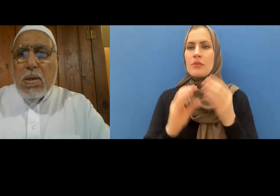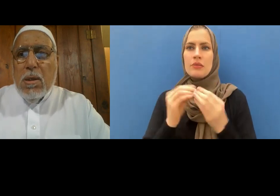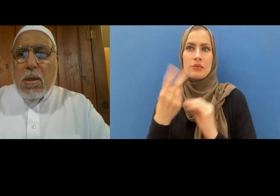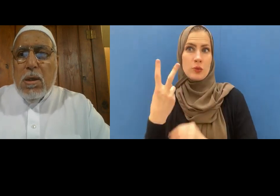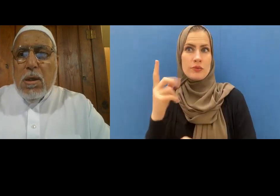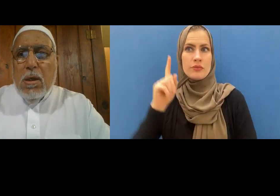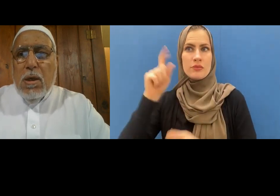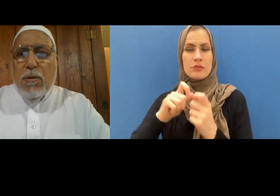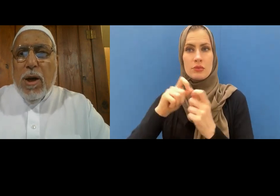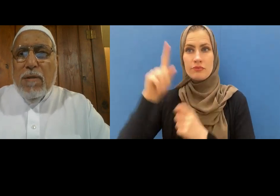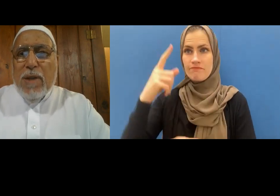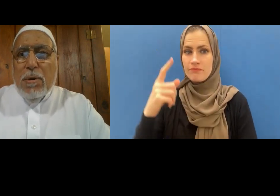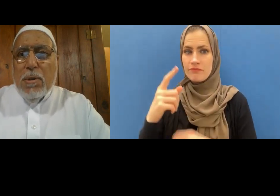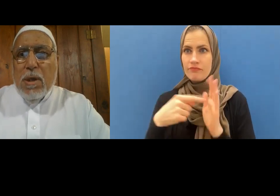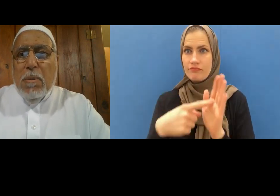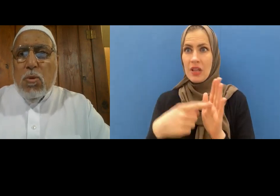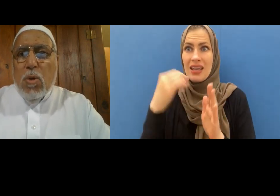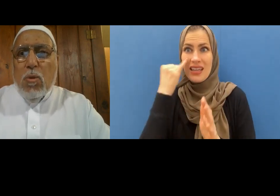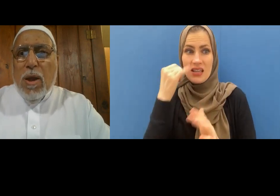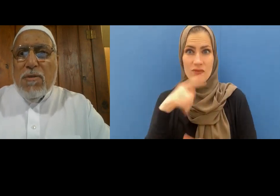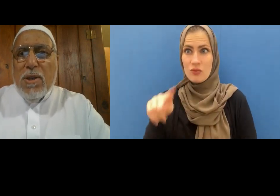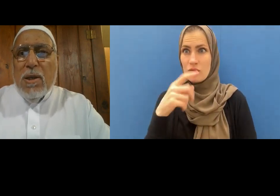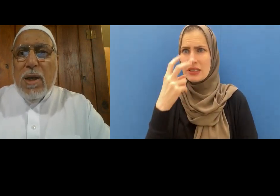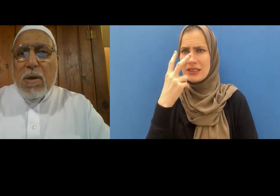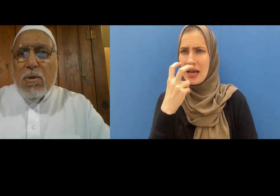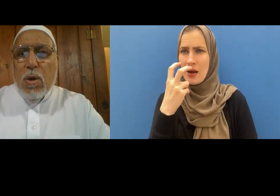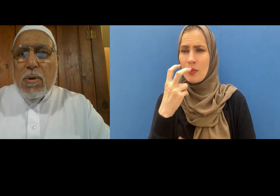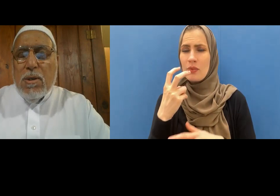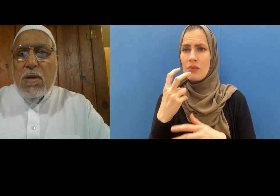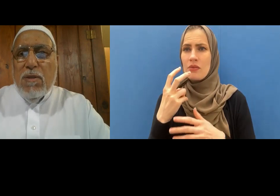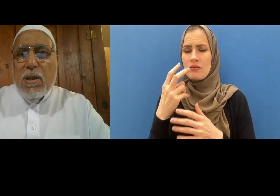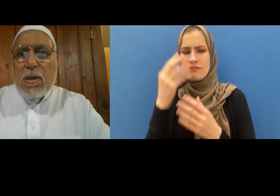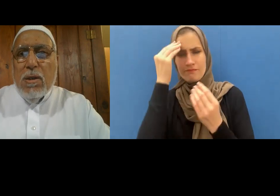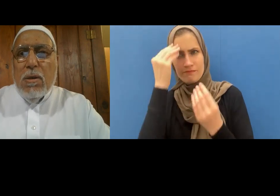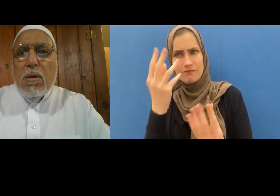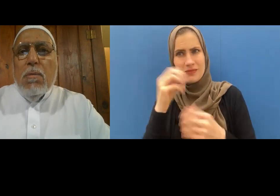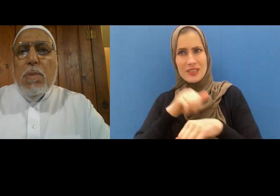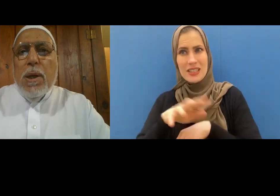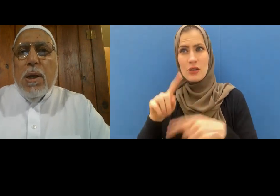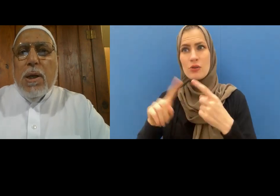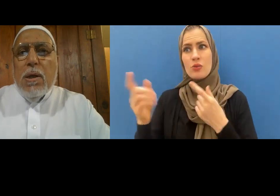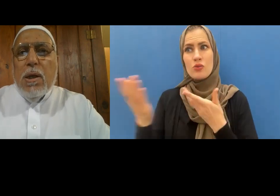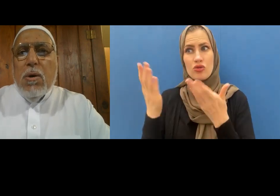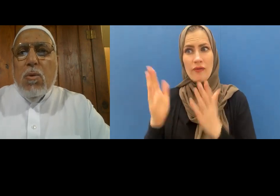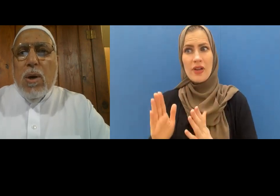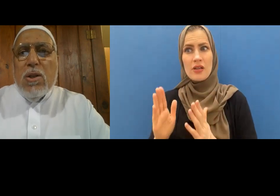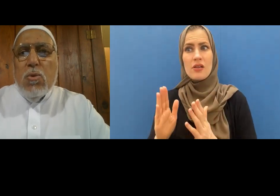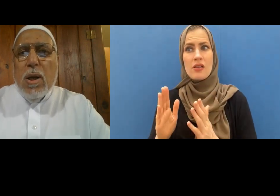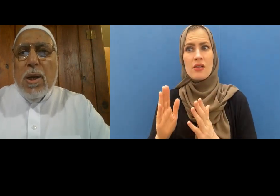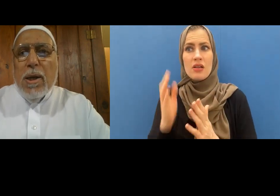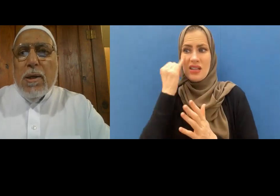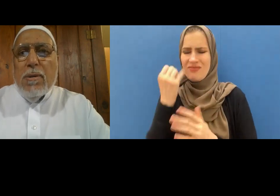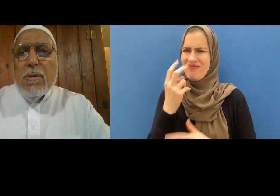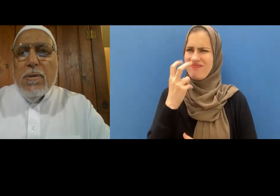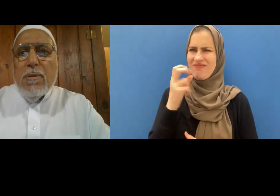says, if you have doubt about what we have sent down to our servant, bring one